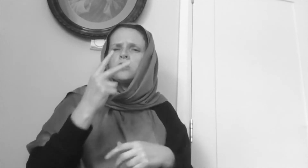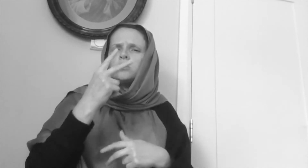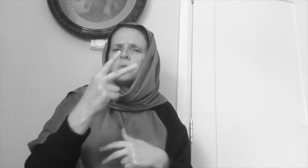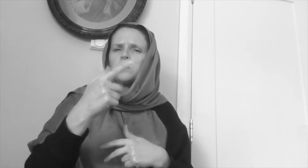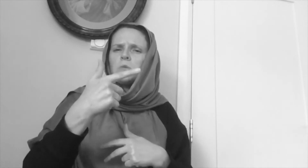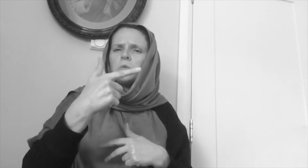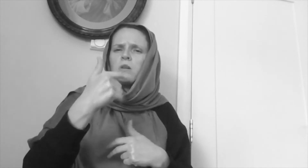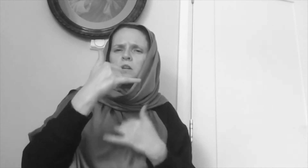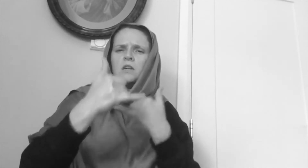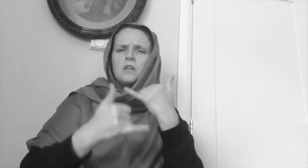Until 2 years later,